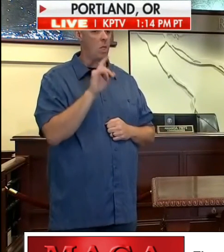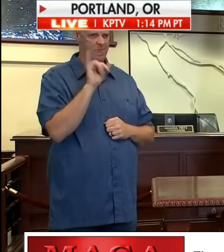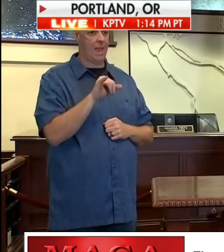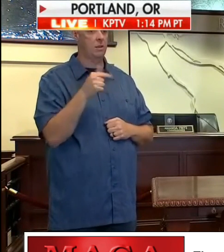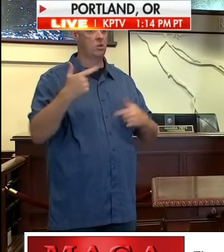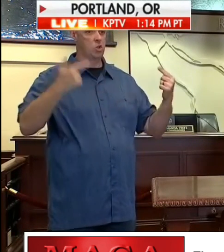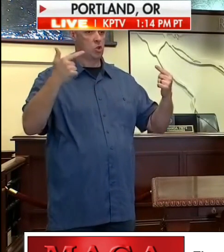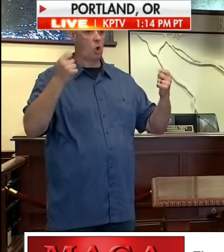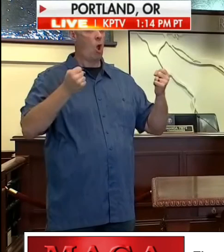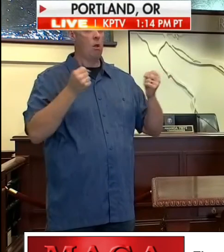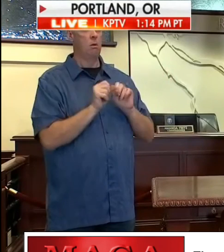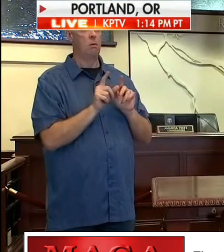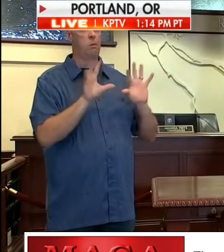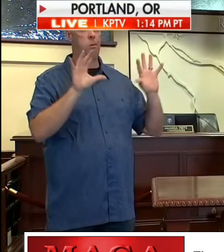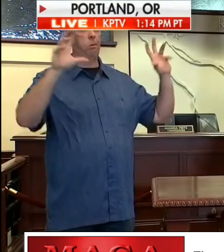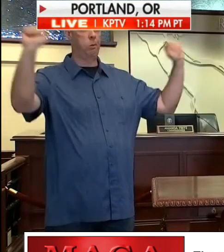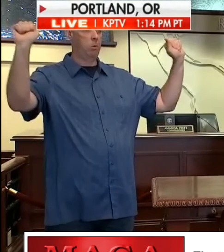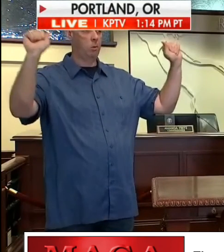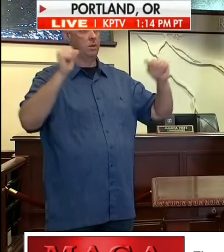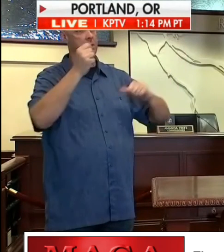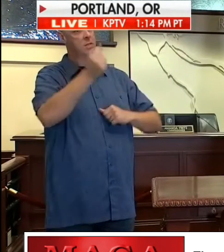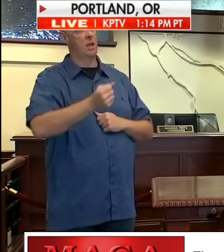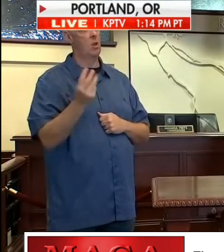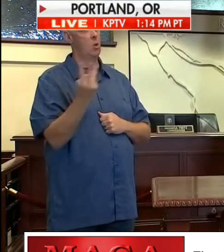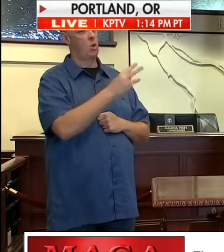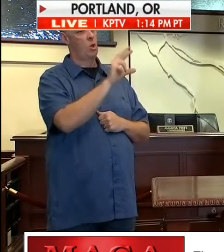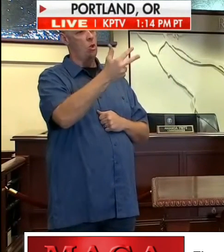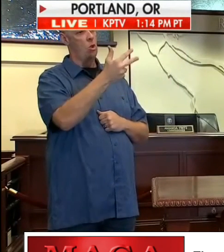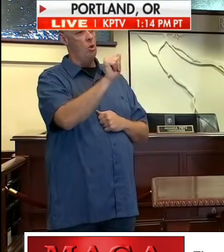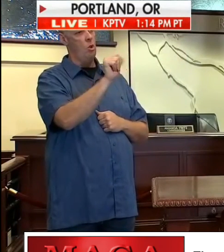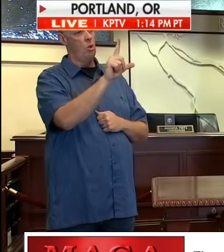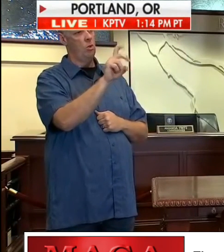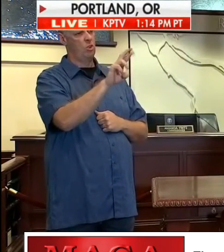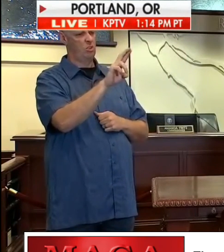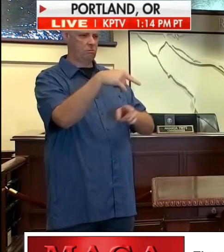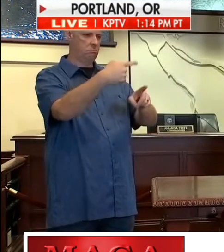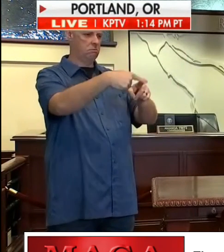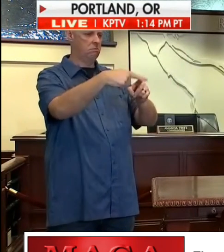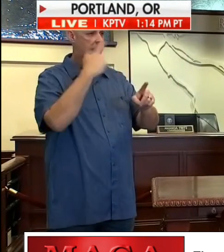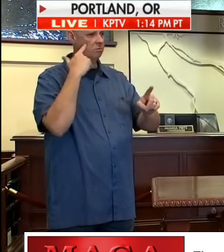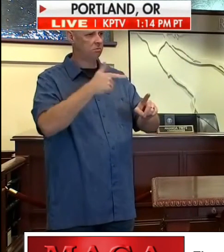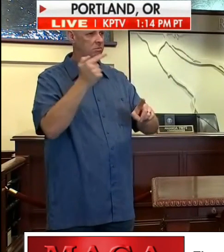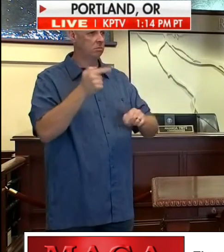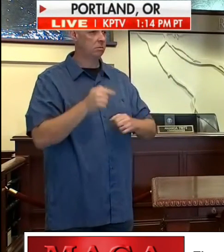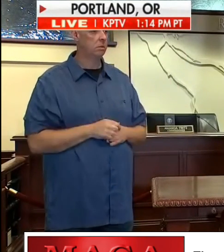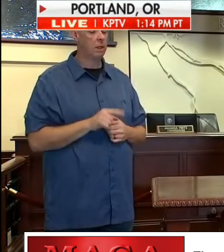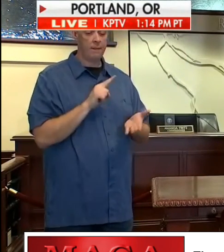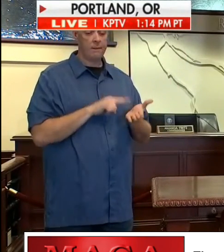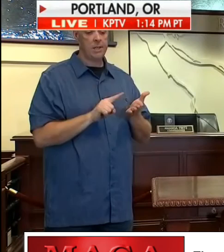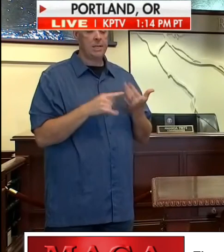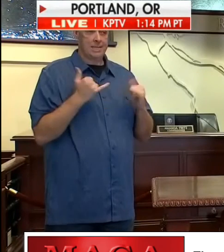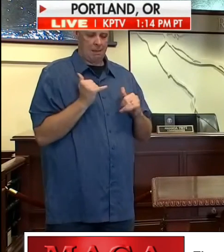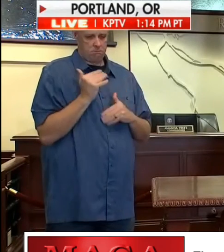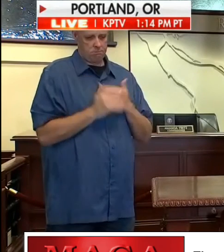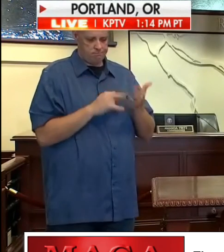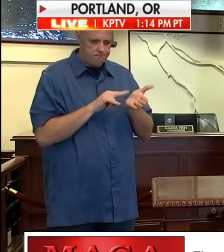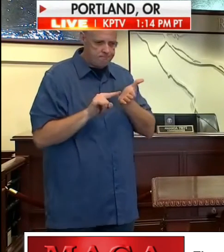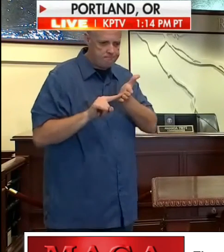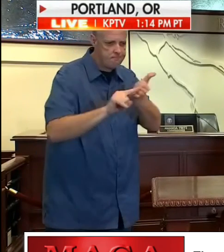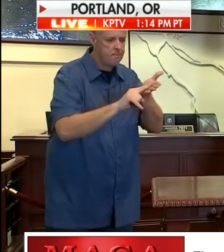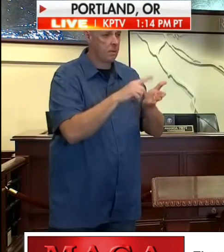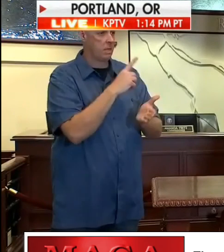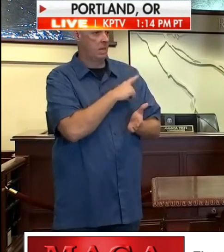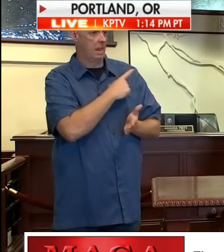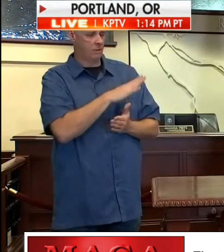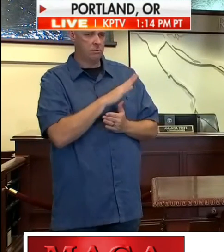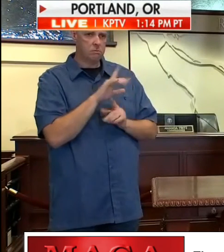the shooting occurred near Southwest 3rd and Alder. This is an active investigation, and our detectives are gathering